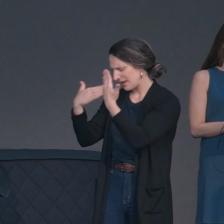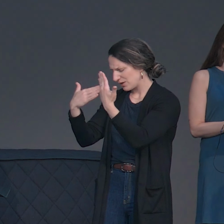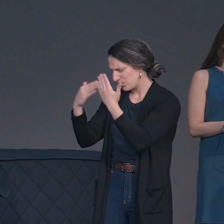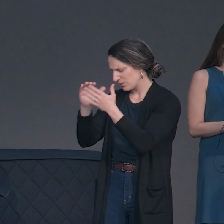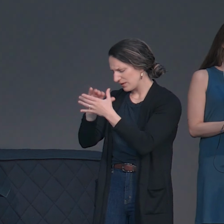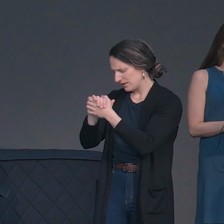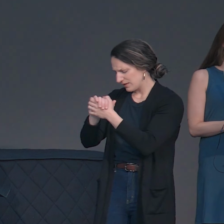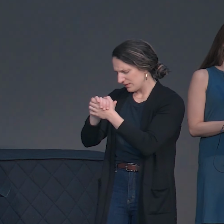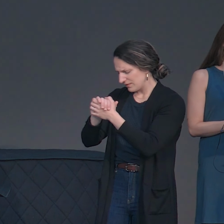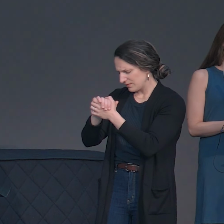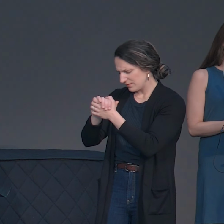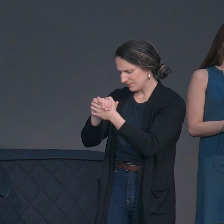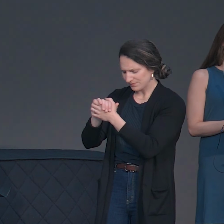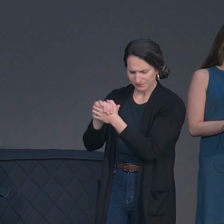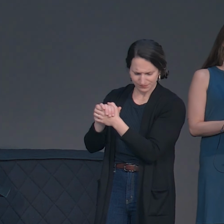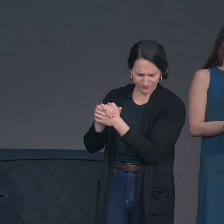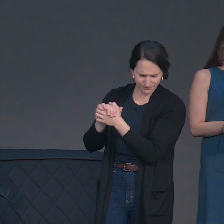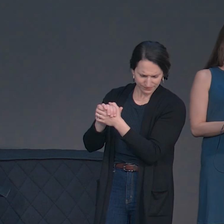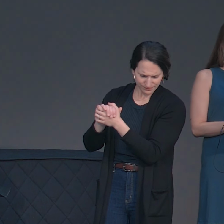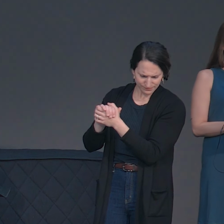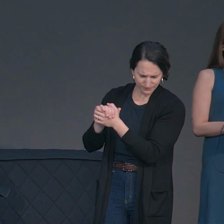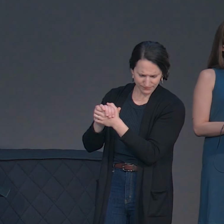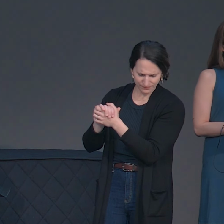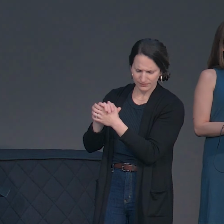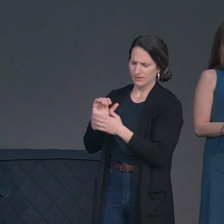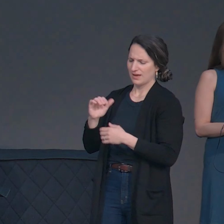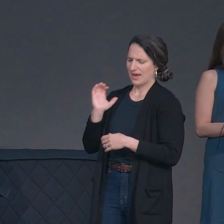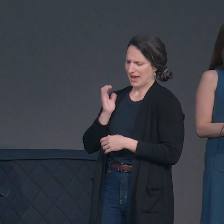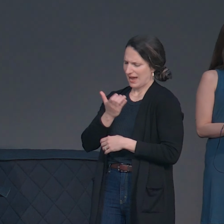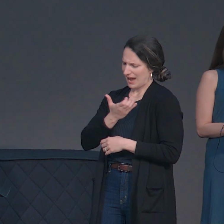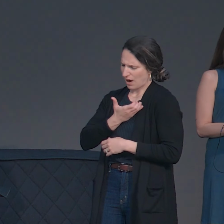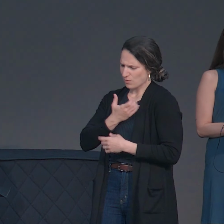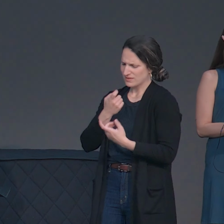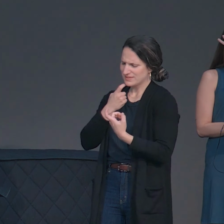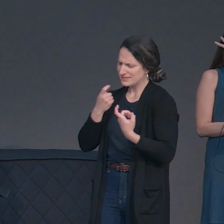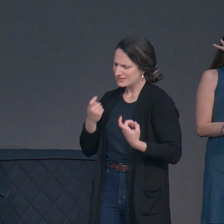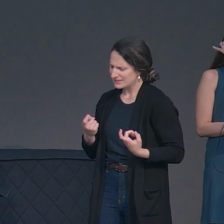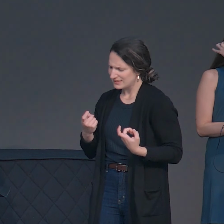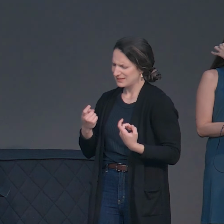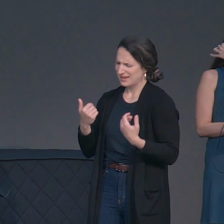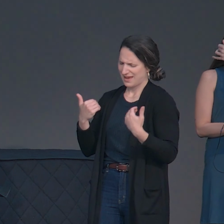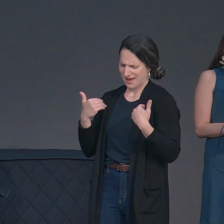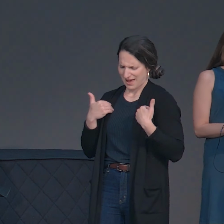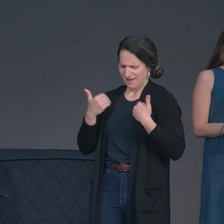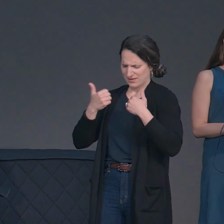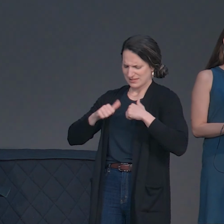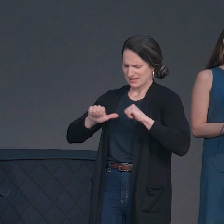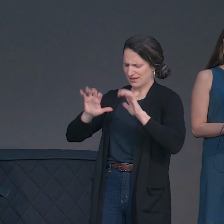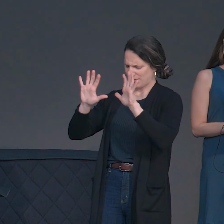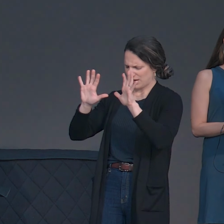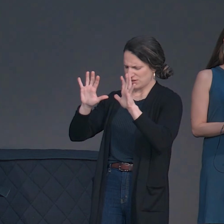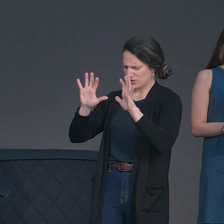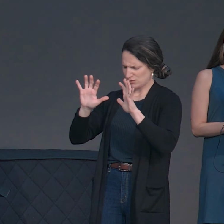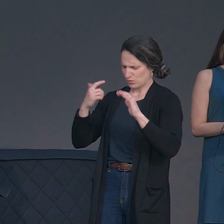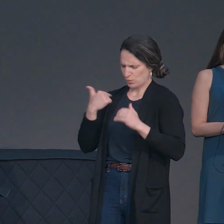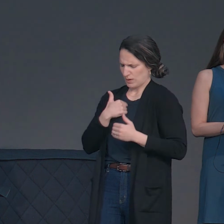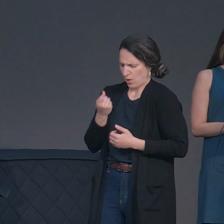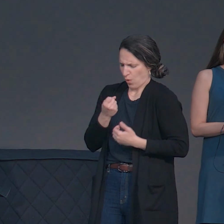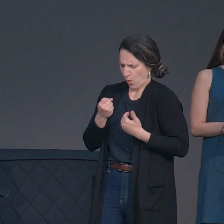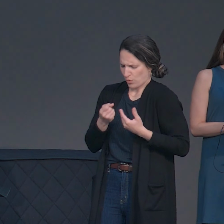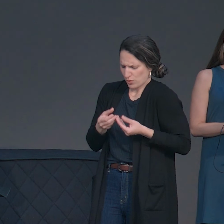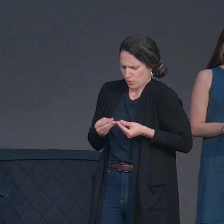only price acceptable for our broken sin. And as we hold this wafer in our hand, Lord,